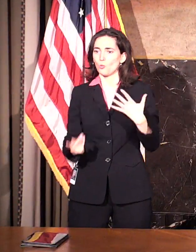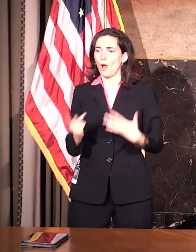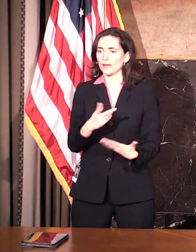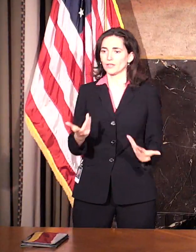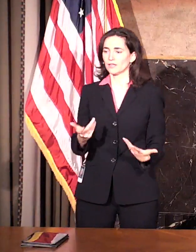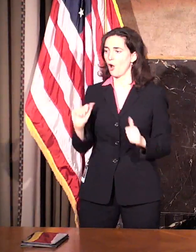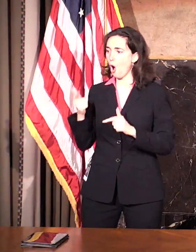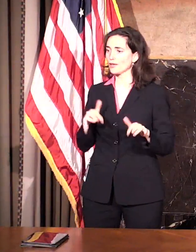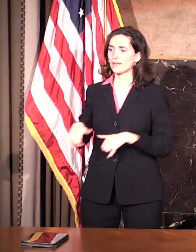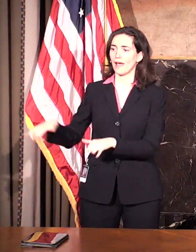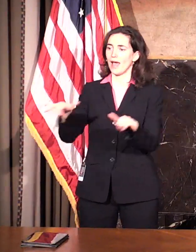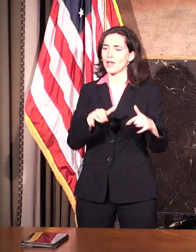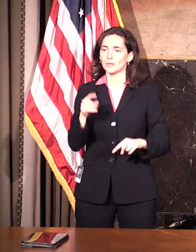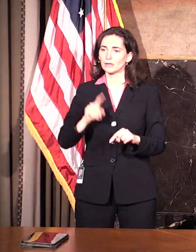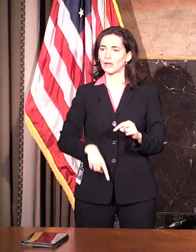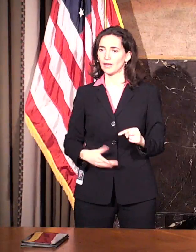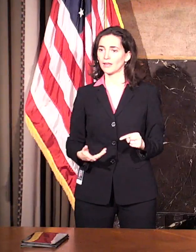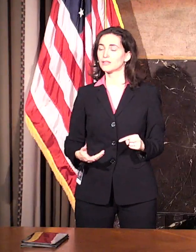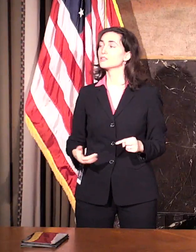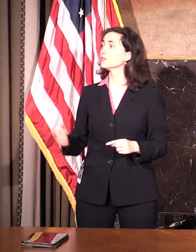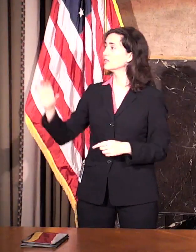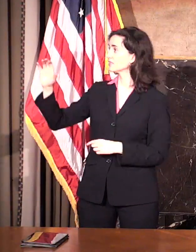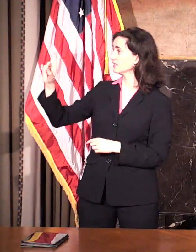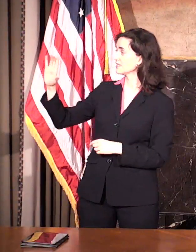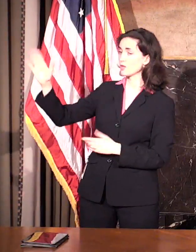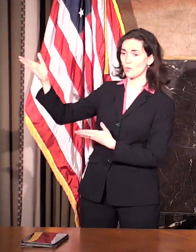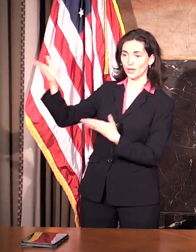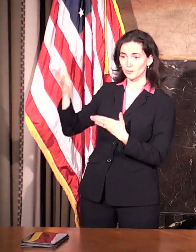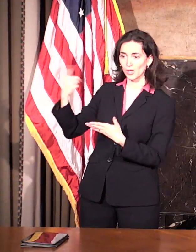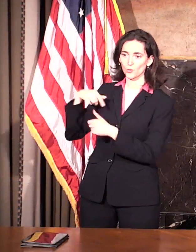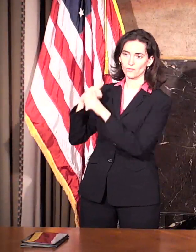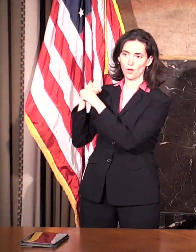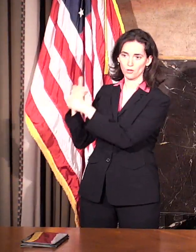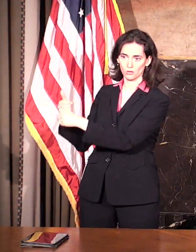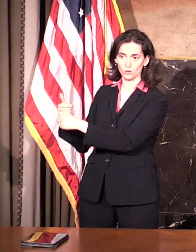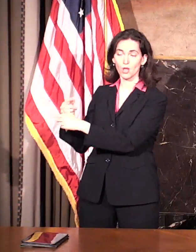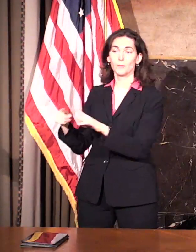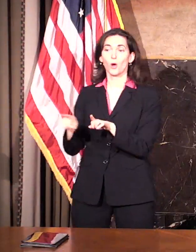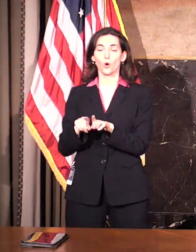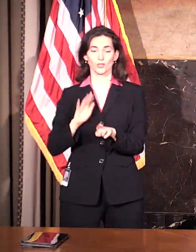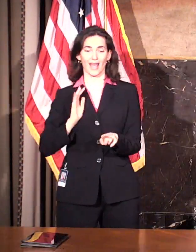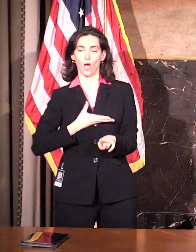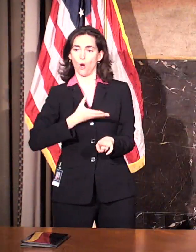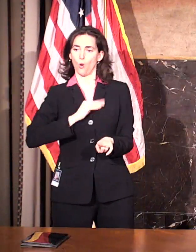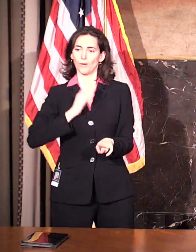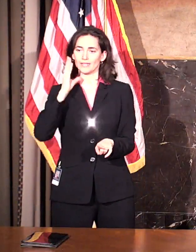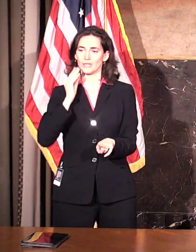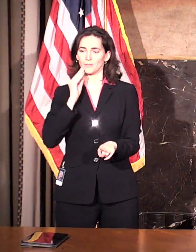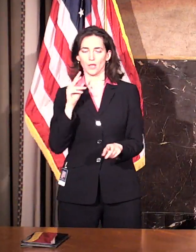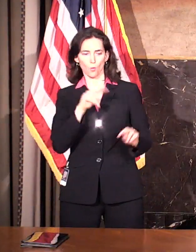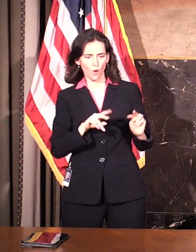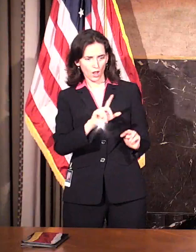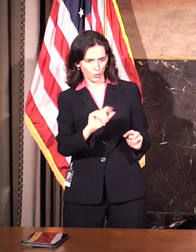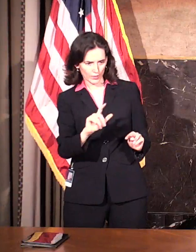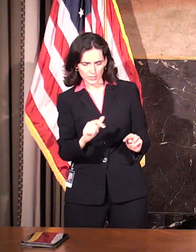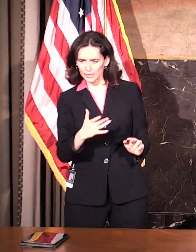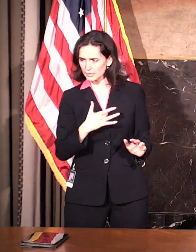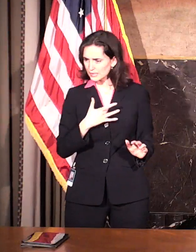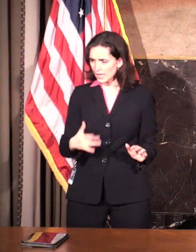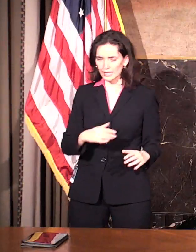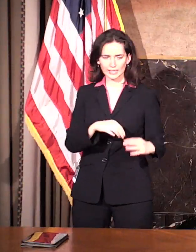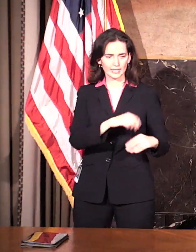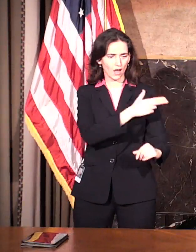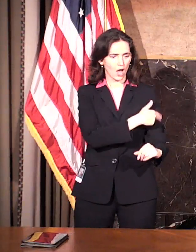we're being guided by the recommendations coming from the CDC, but also our own experience here in Louisiana is who it is that's showing up in